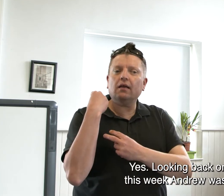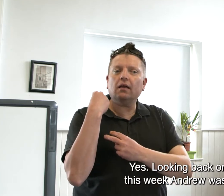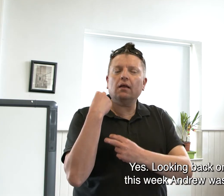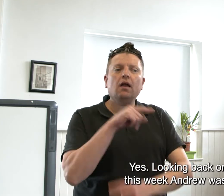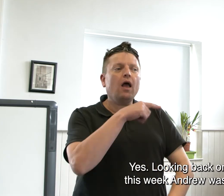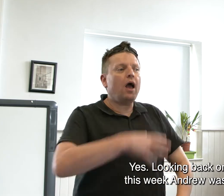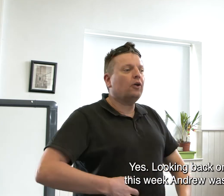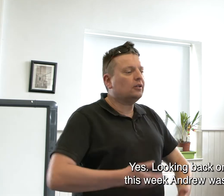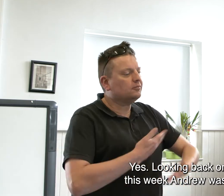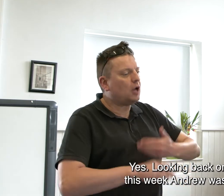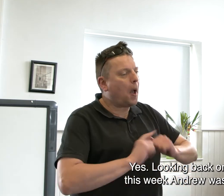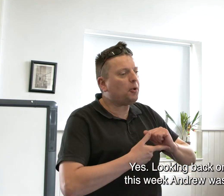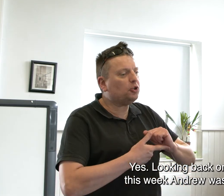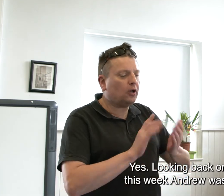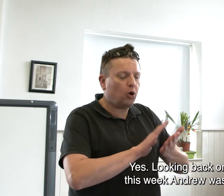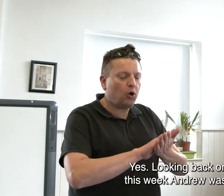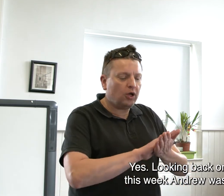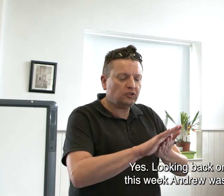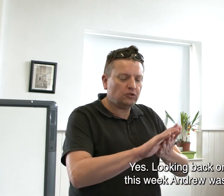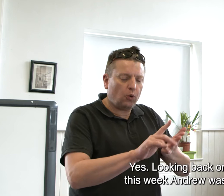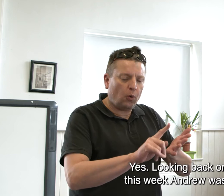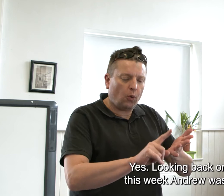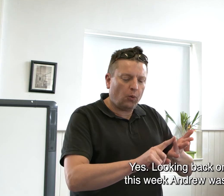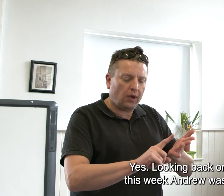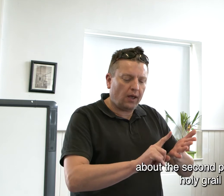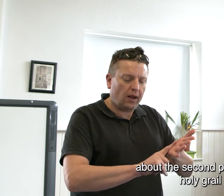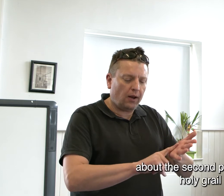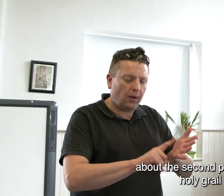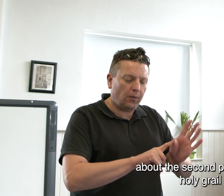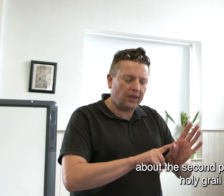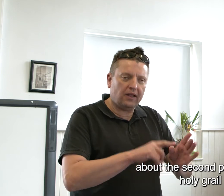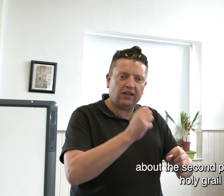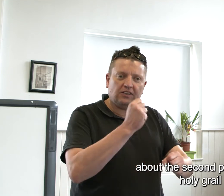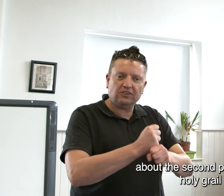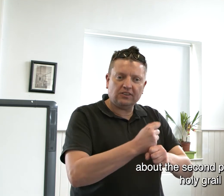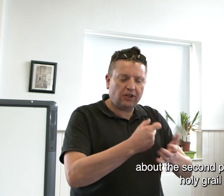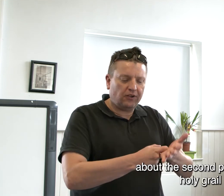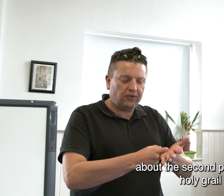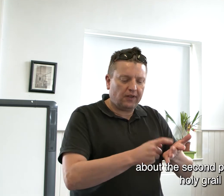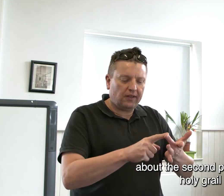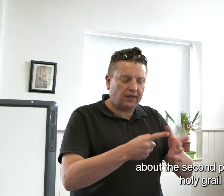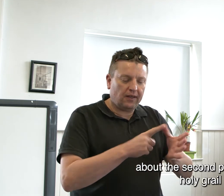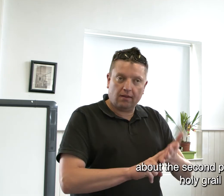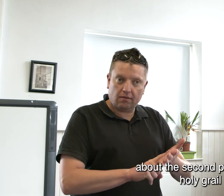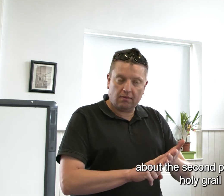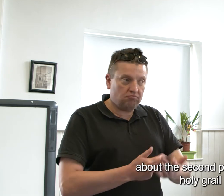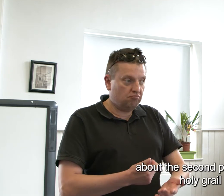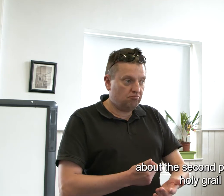Looking back on the week, this week, Andrew was explaining about the second part of the Holy Grail.